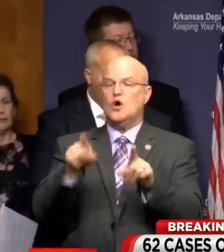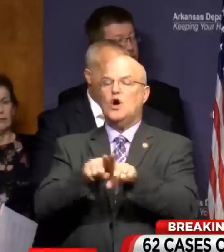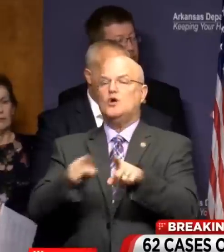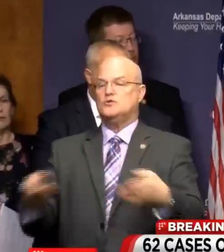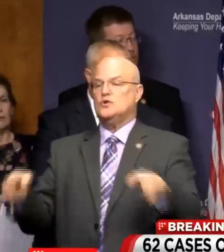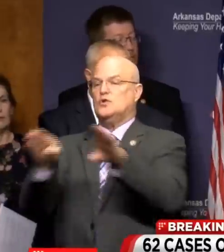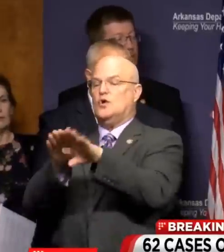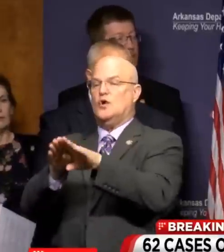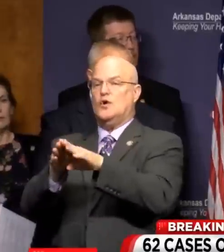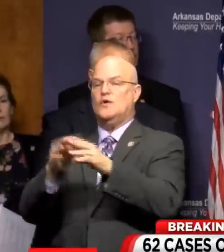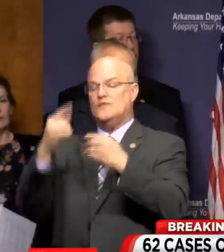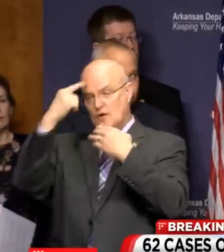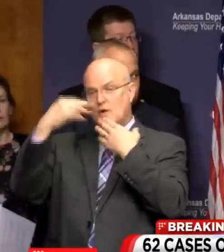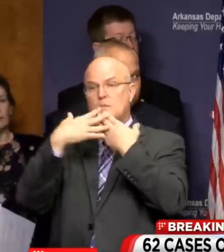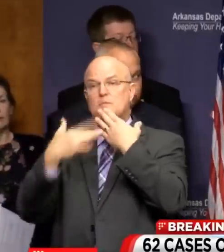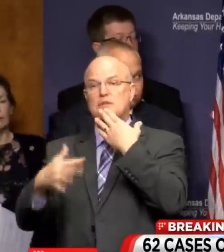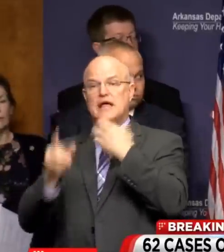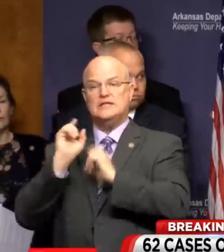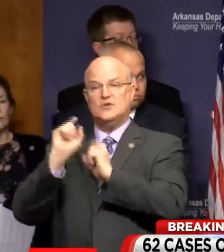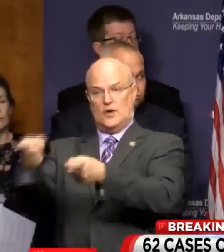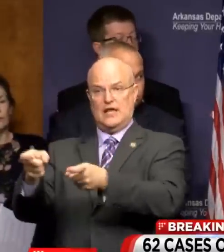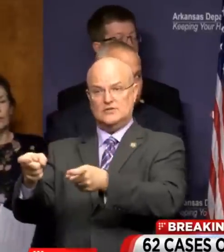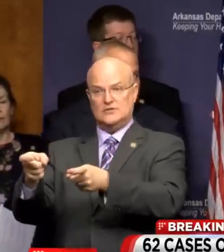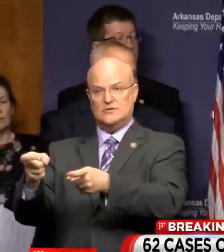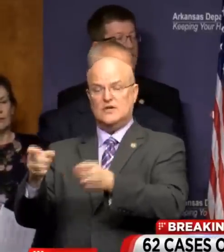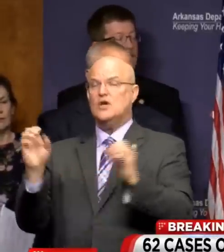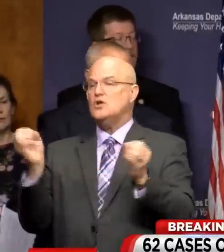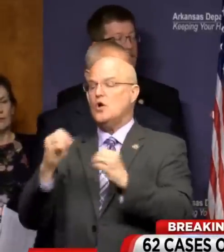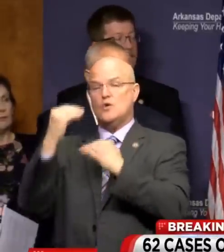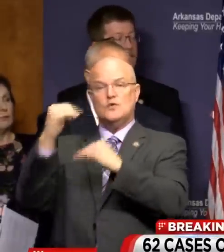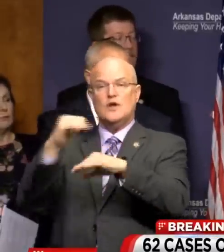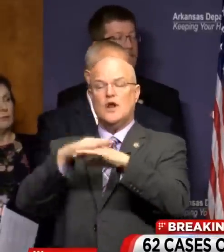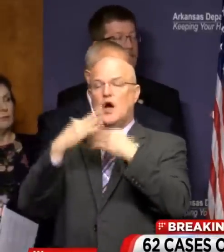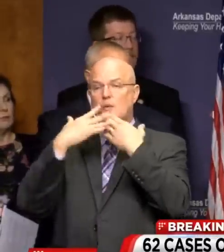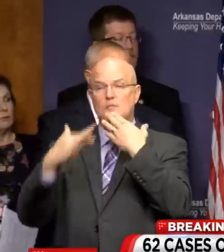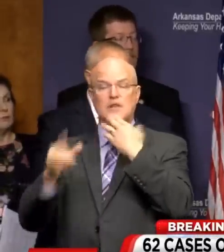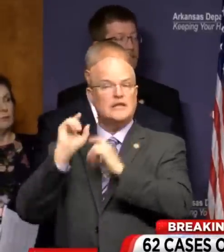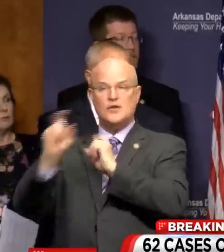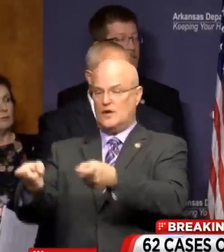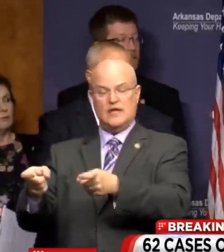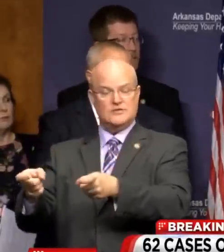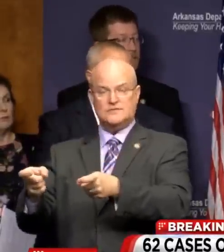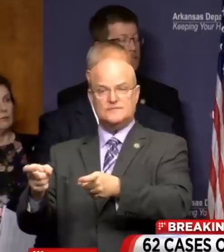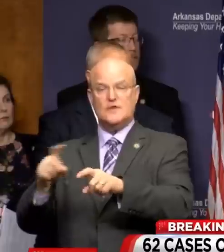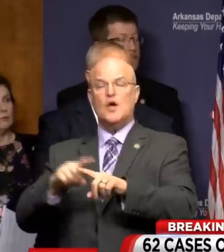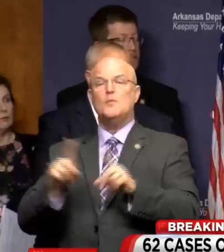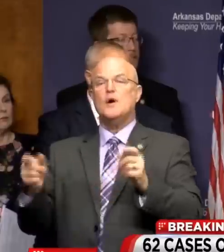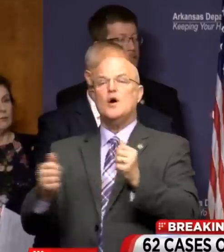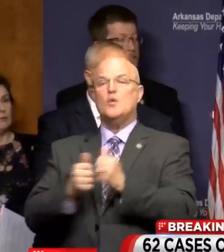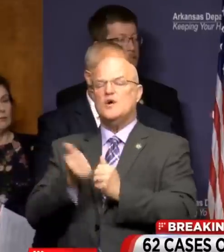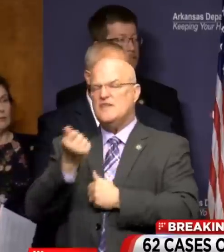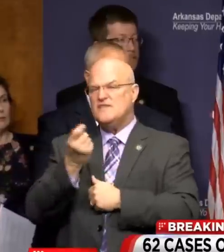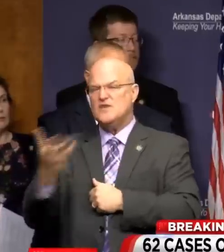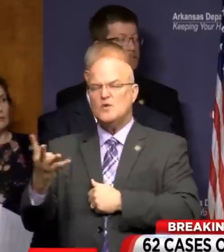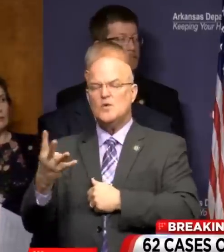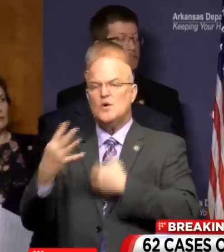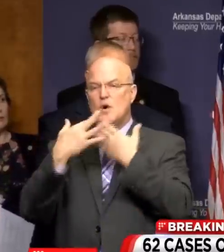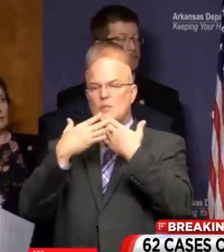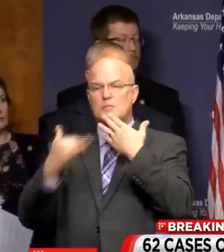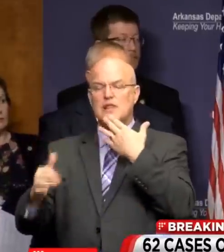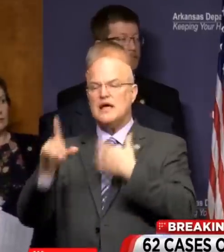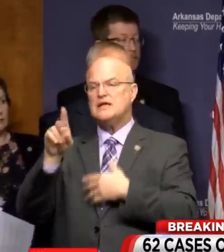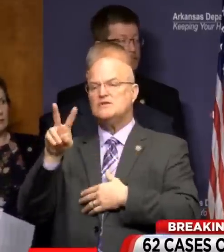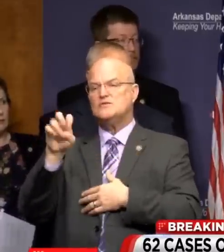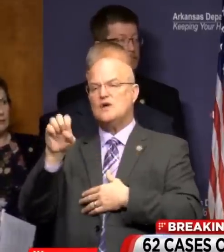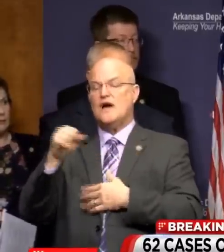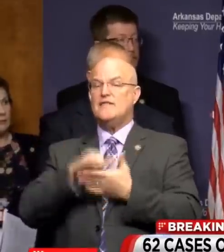down venues for blood donation. There is no restriction on blood donation, but with fewer blood drives, that is